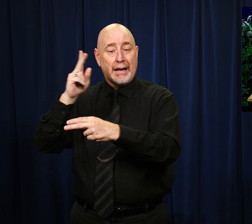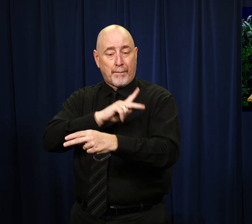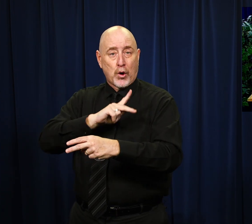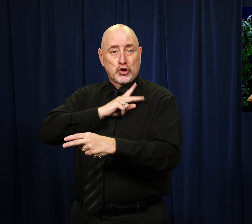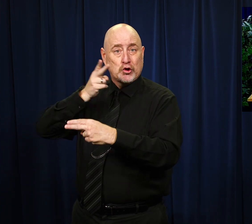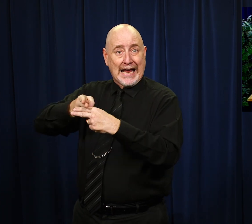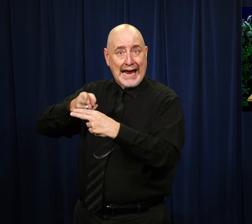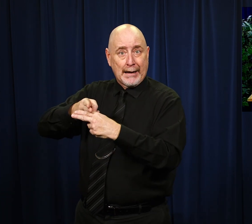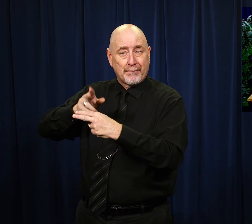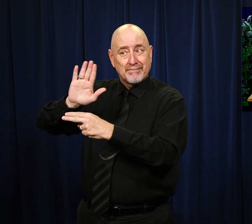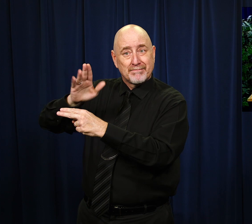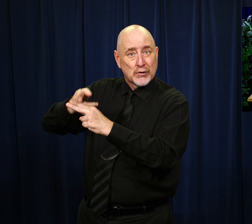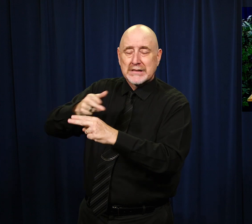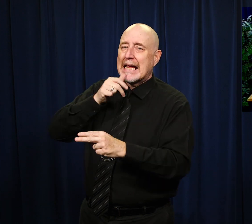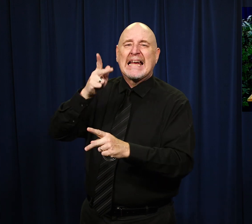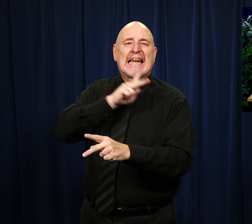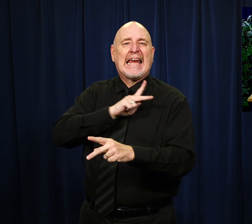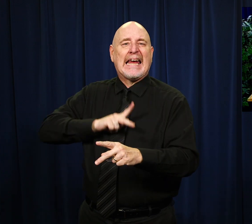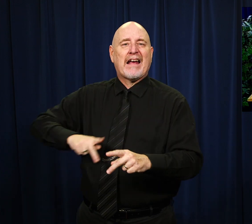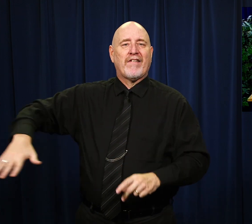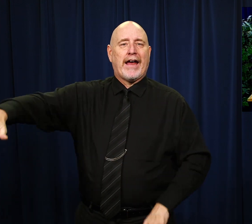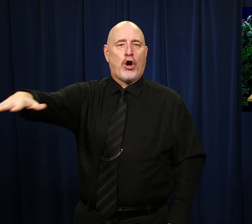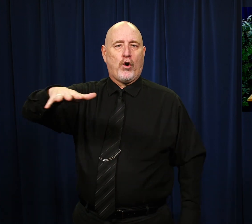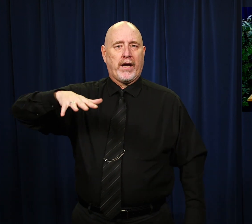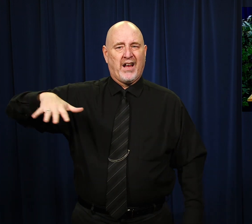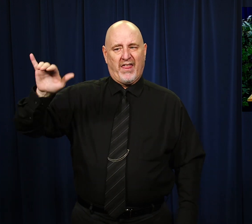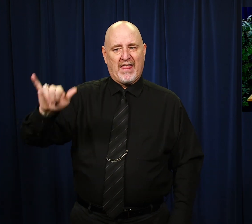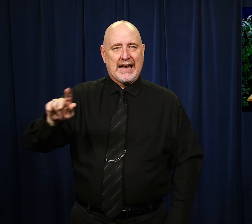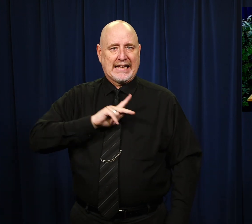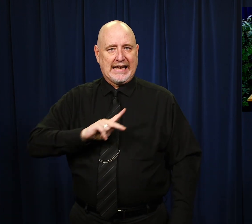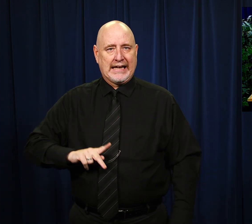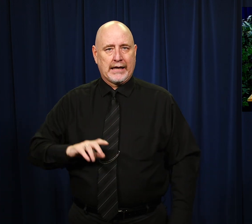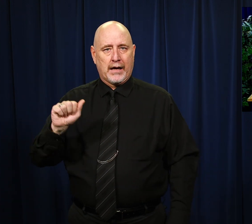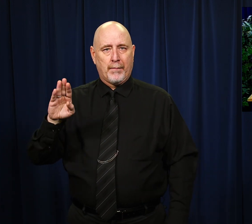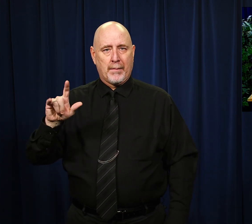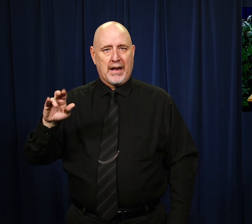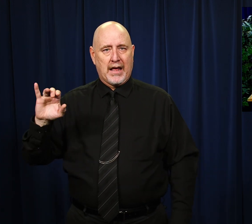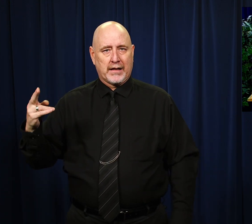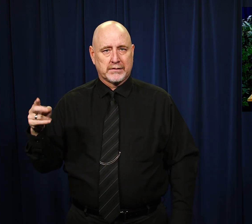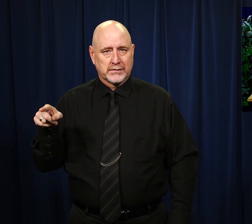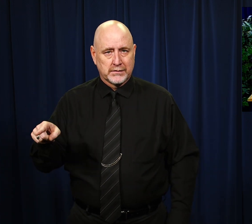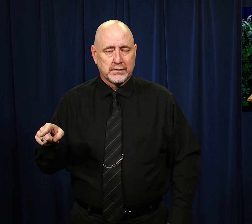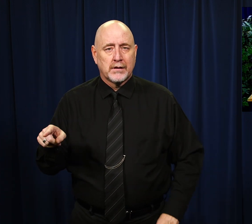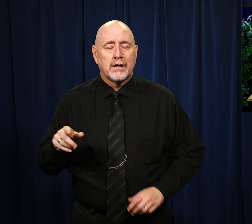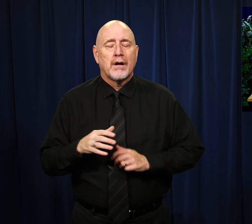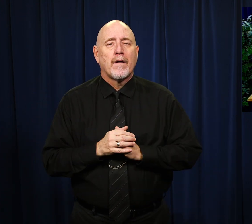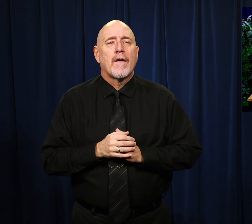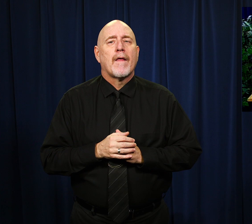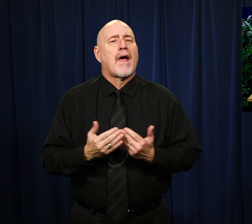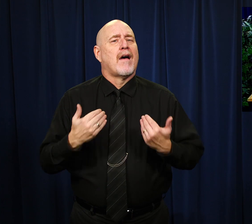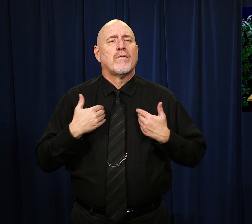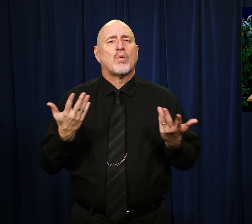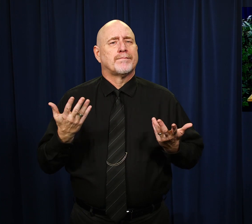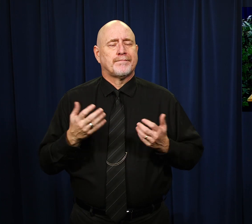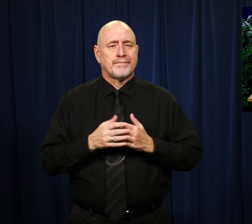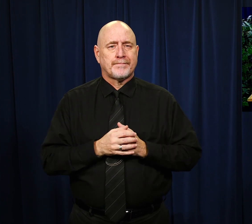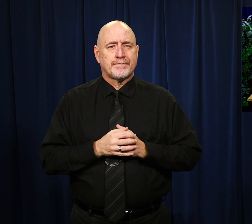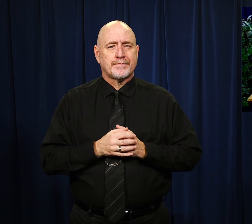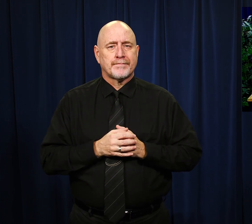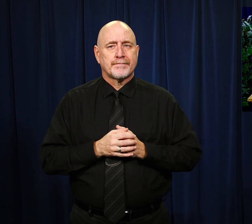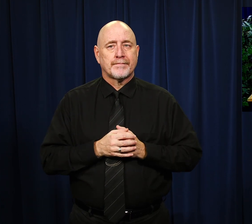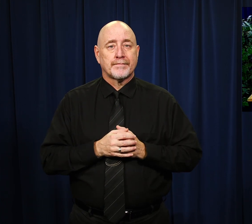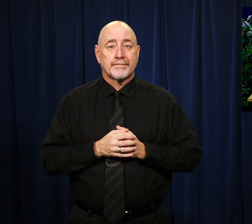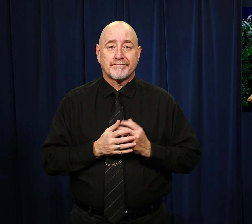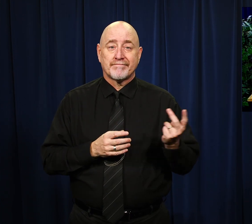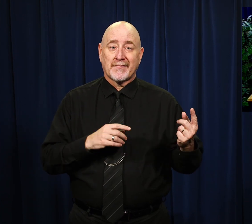means king, the king of the area, that particular king, Abimelech. What do we have? Well, we